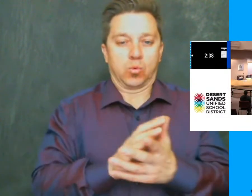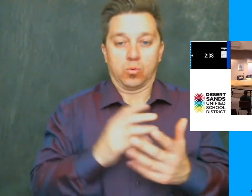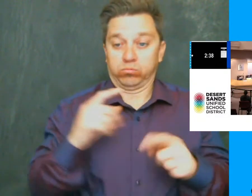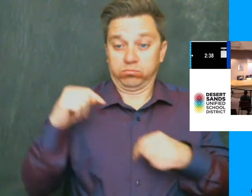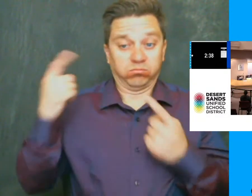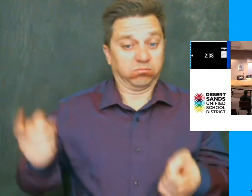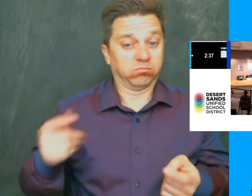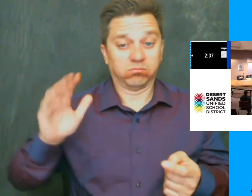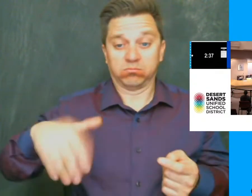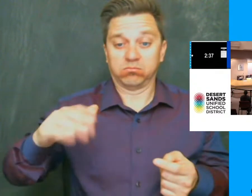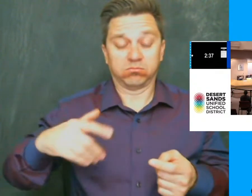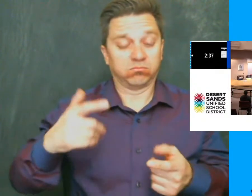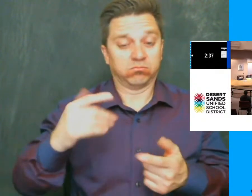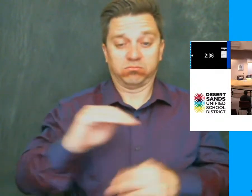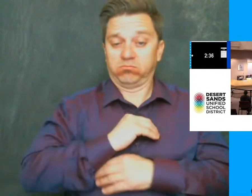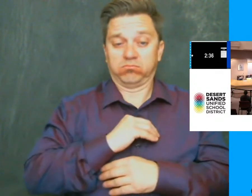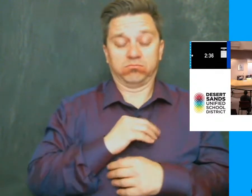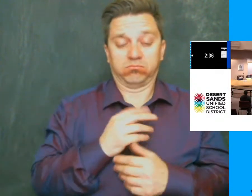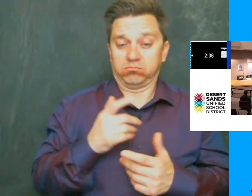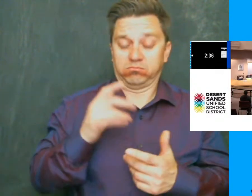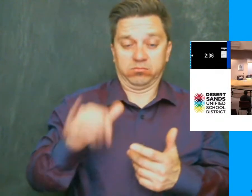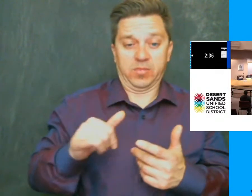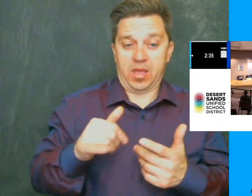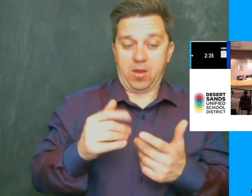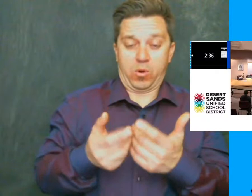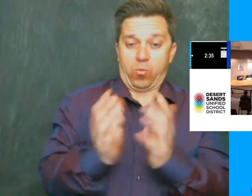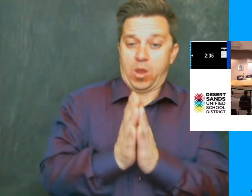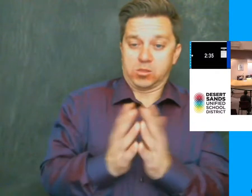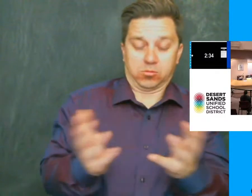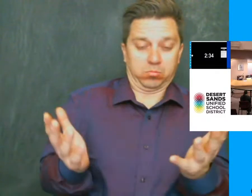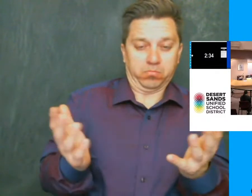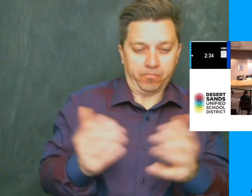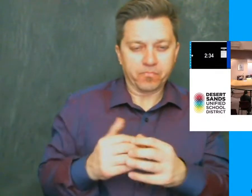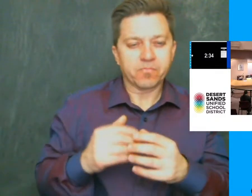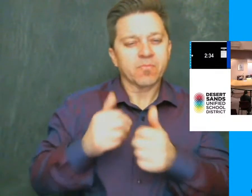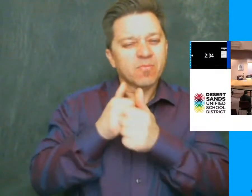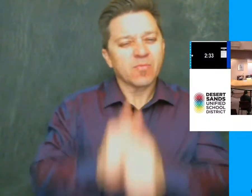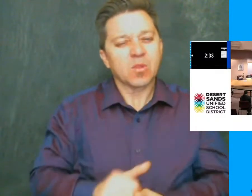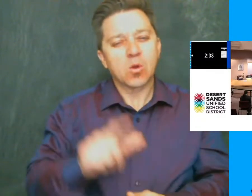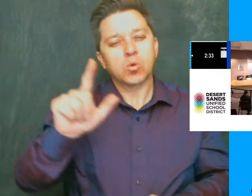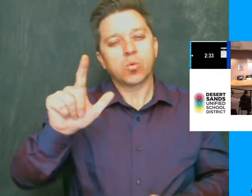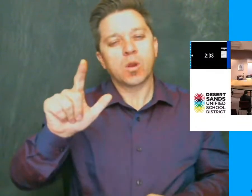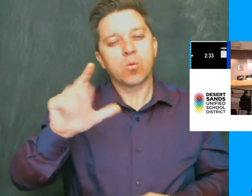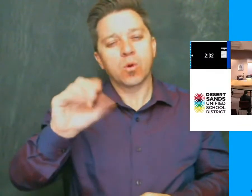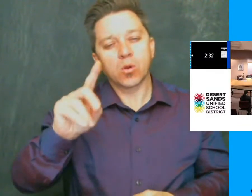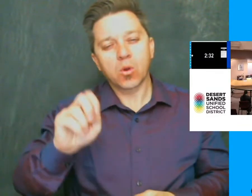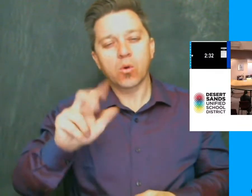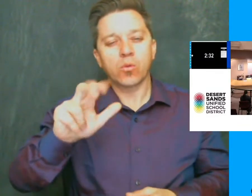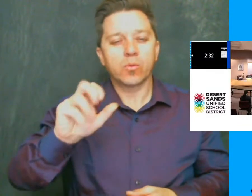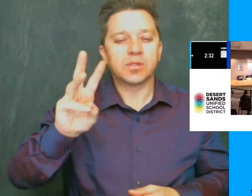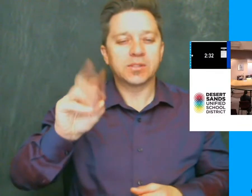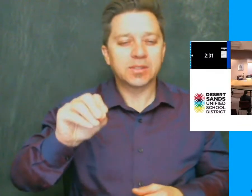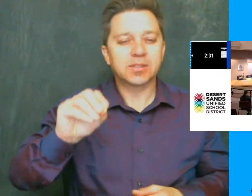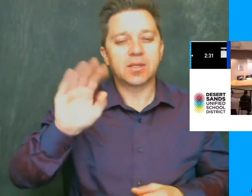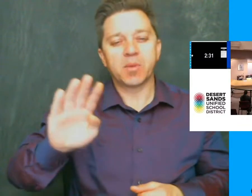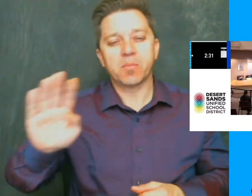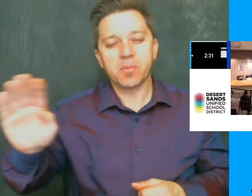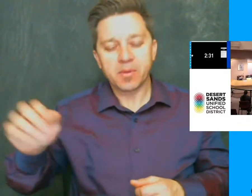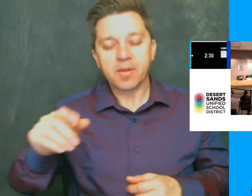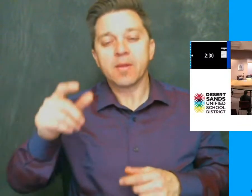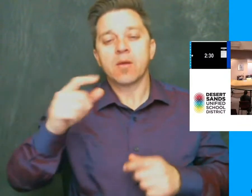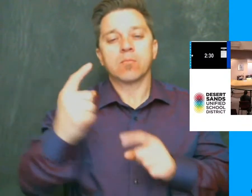still not been fulfilled. According to the 21 U.S. Code 360 BBB,